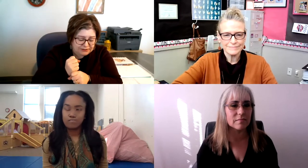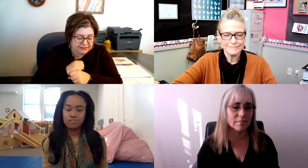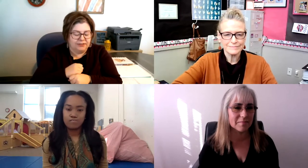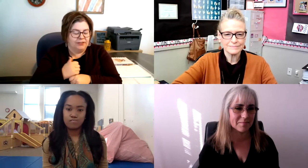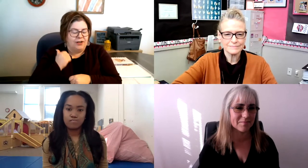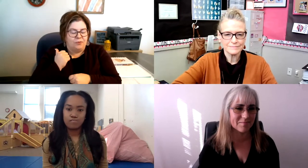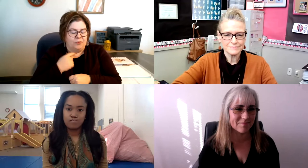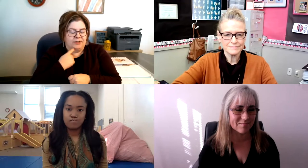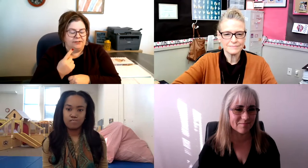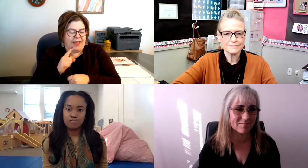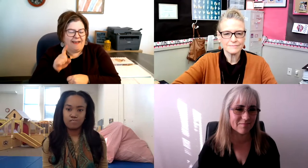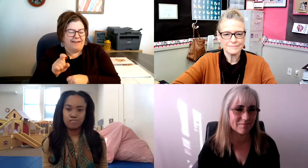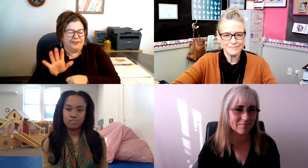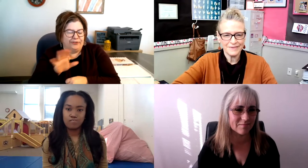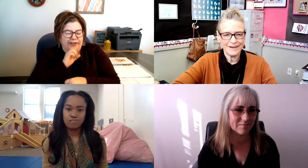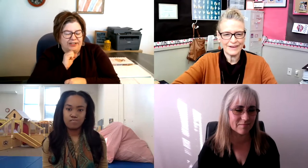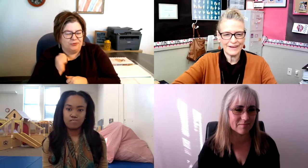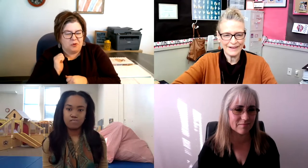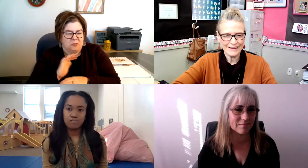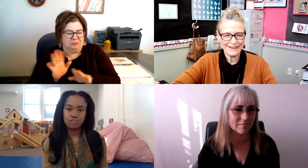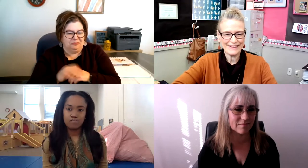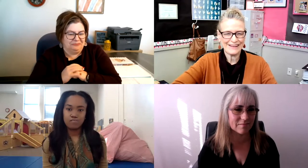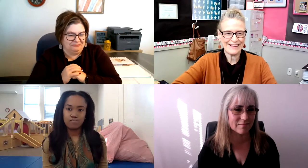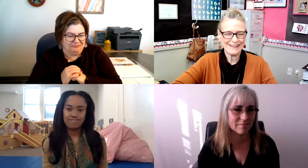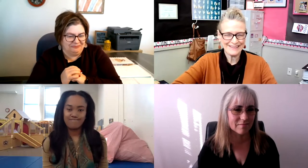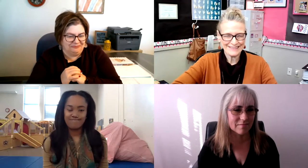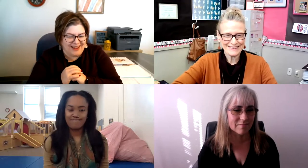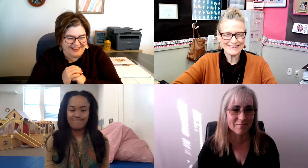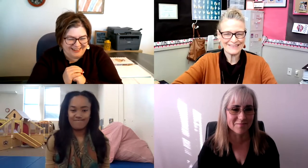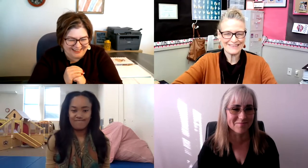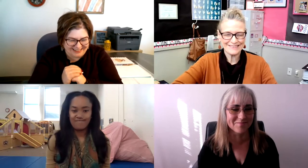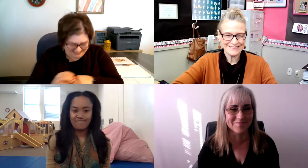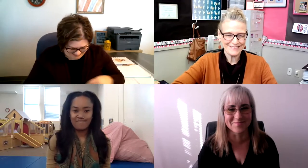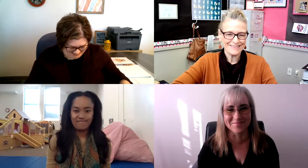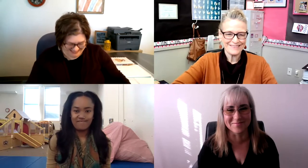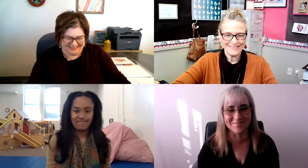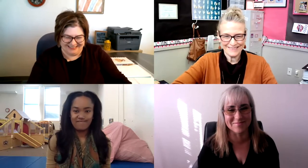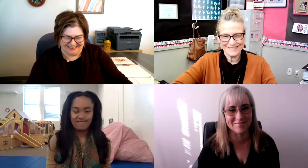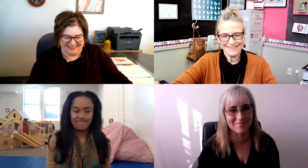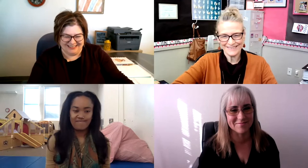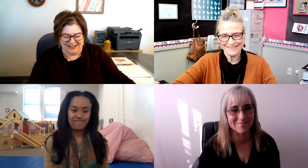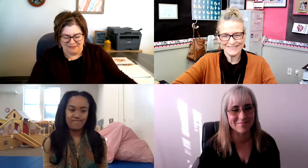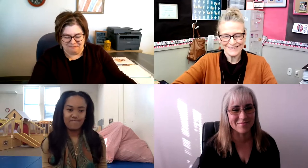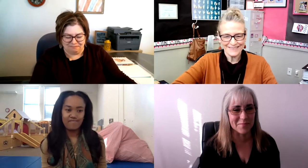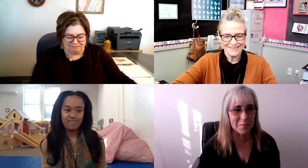about 30 years. I won't ask her age. We're not going to do that.